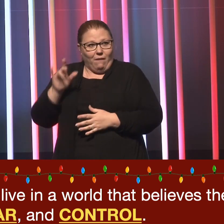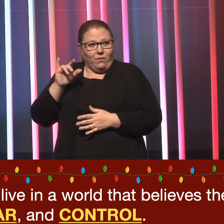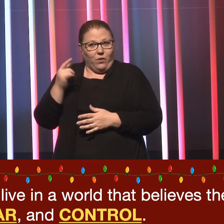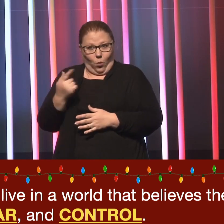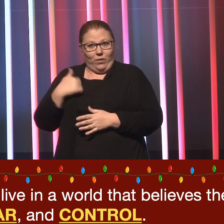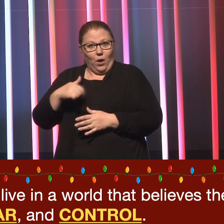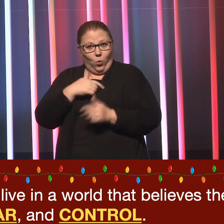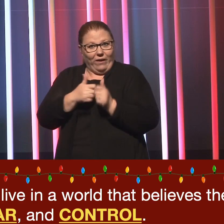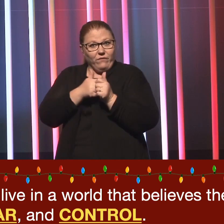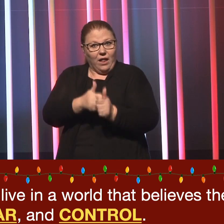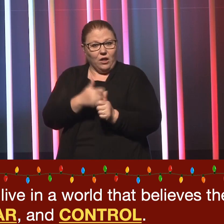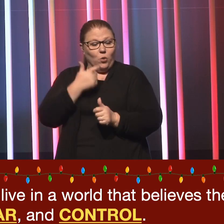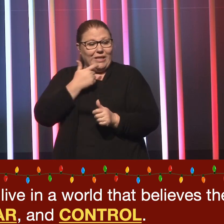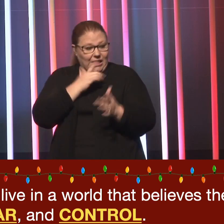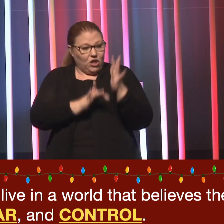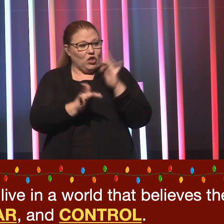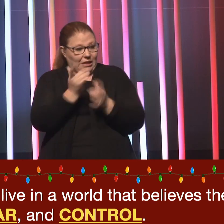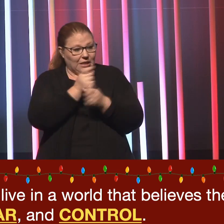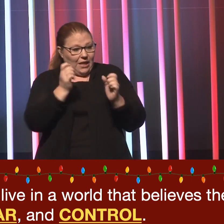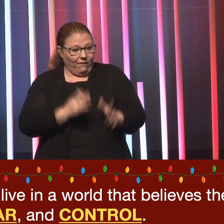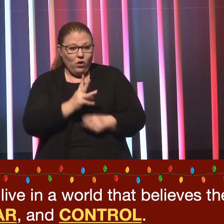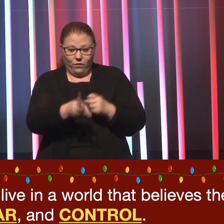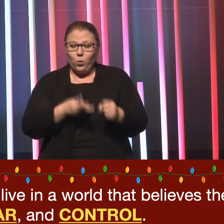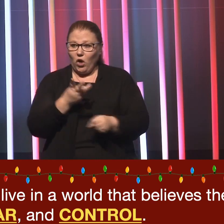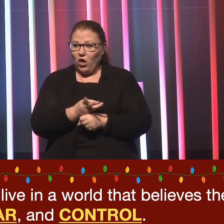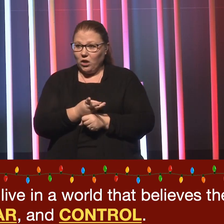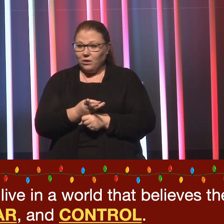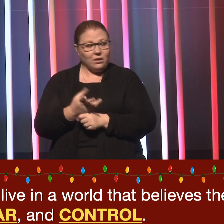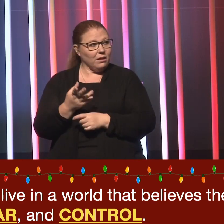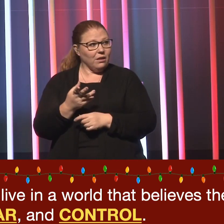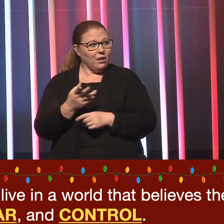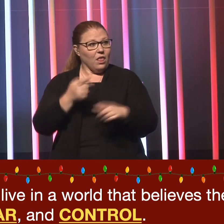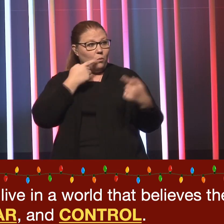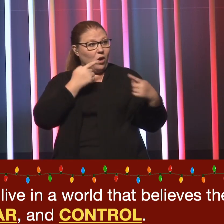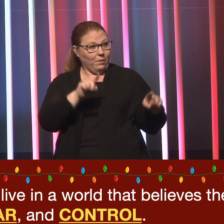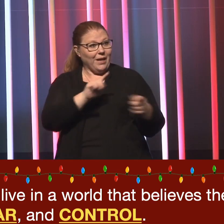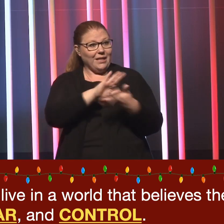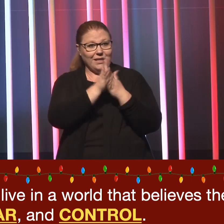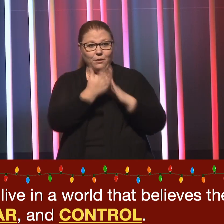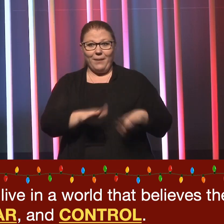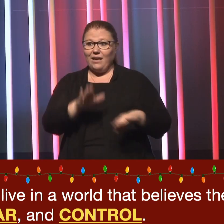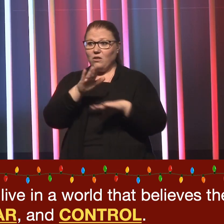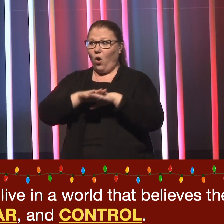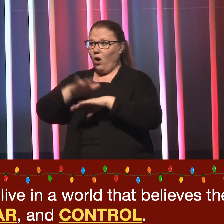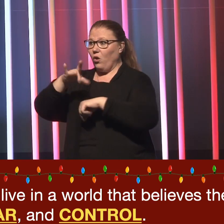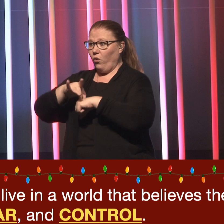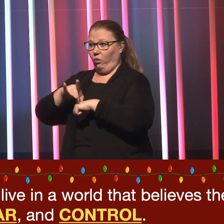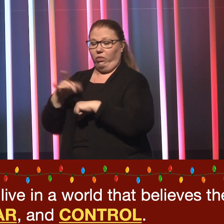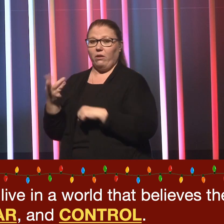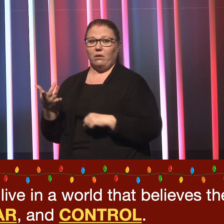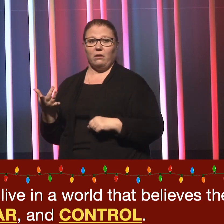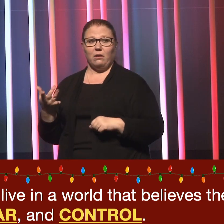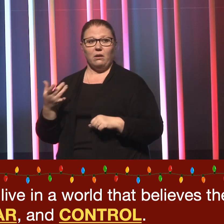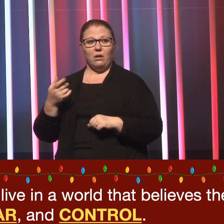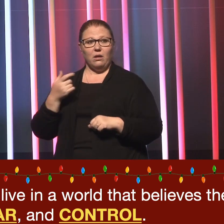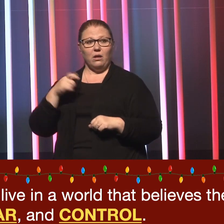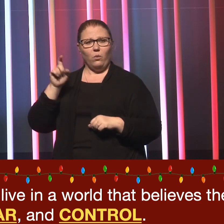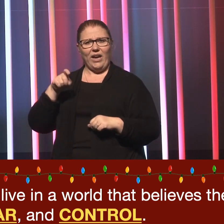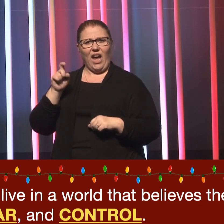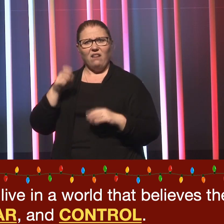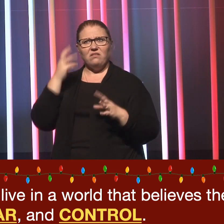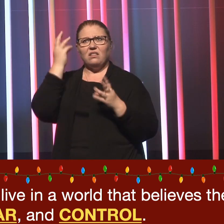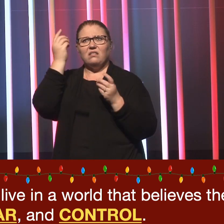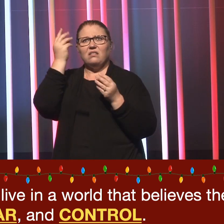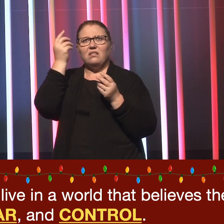that we proclaim as Savior of the world, where the proclamation is peace on earth, we have to ask the